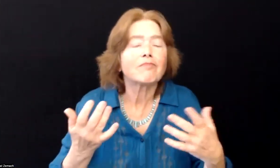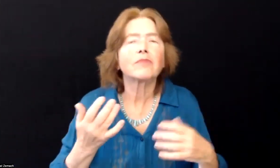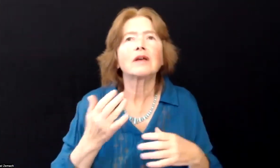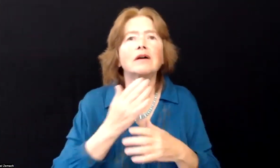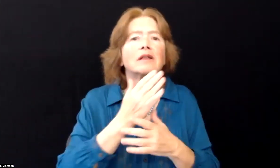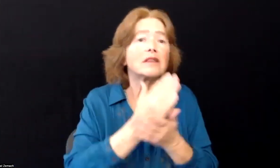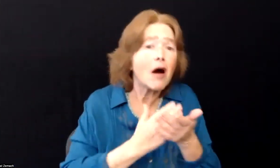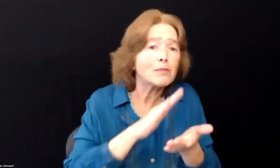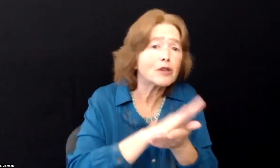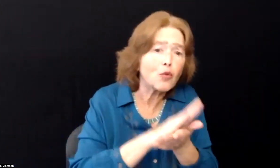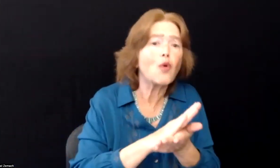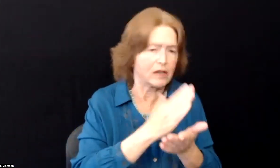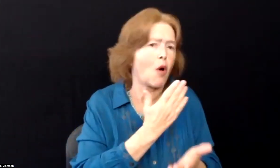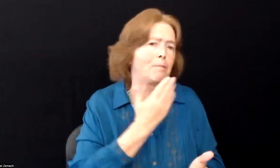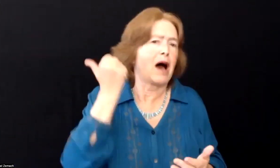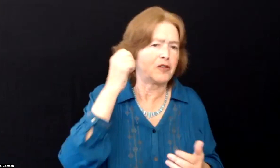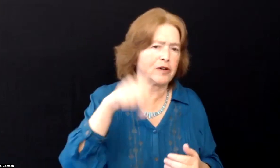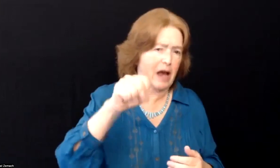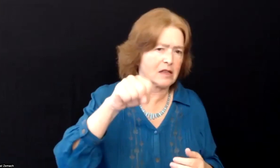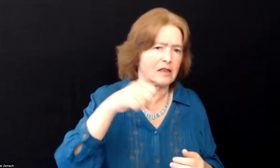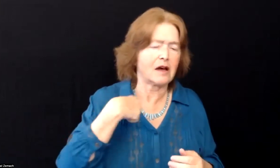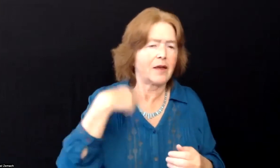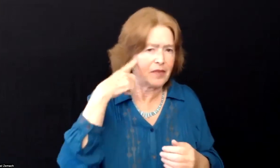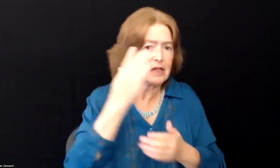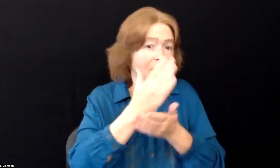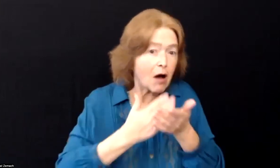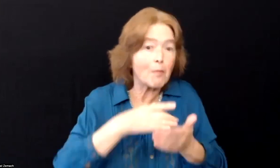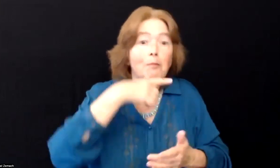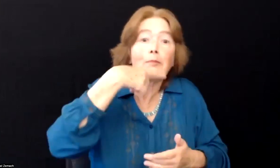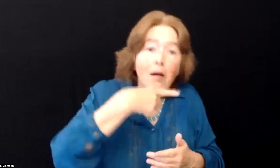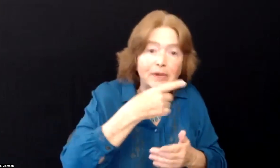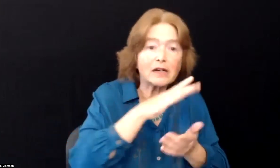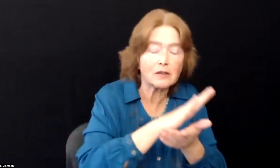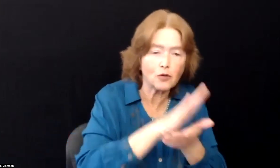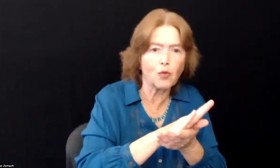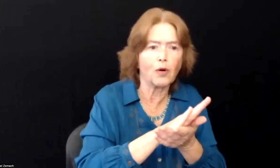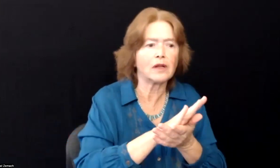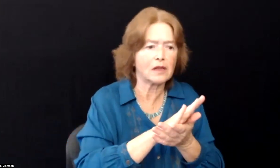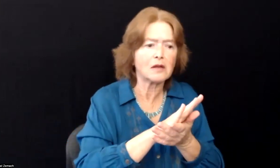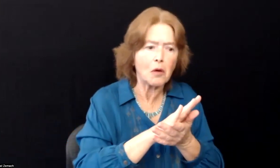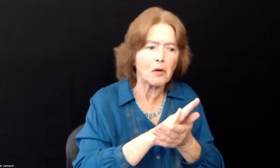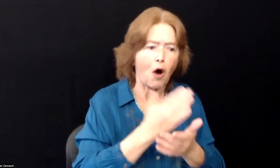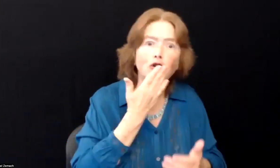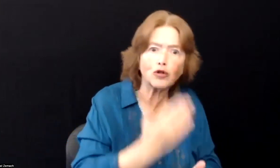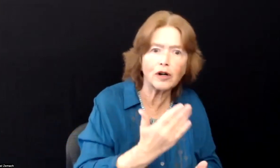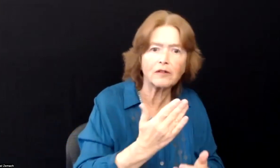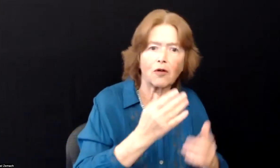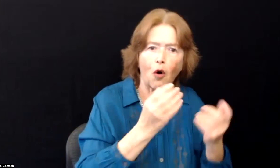And some schools are much better. I think there are some public schools that are doing a